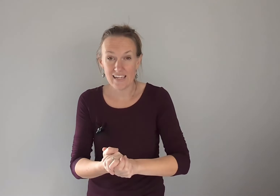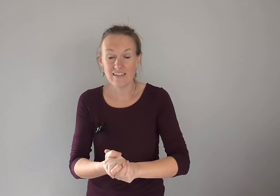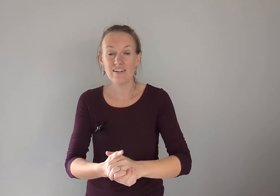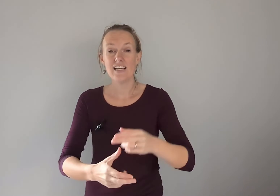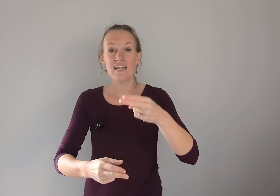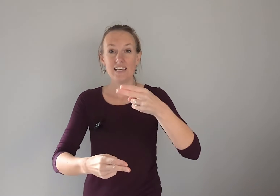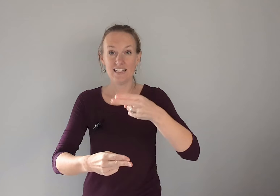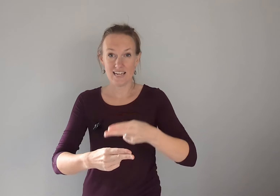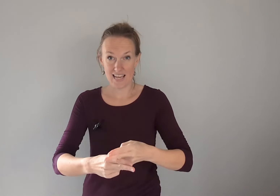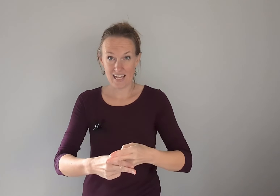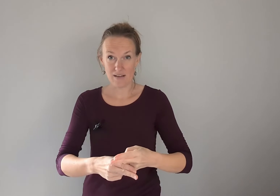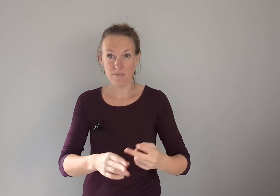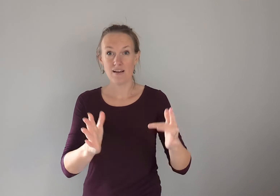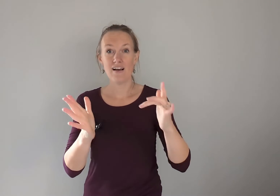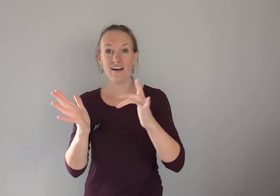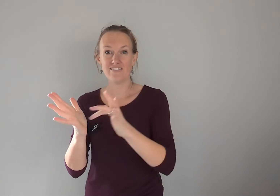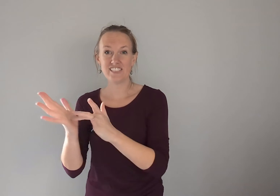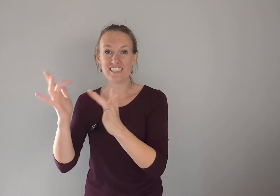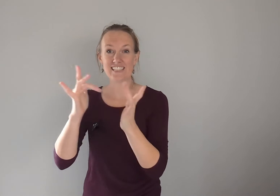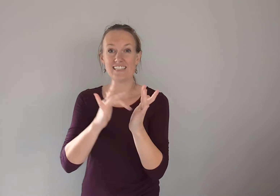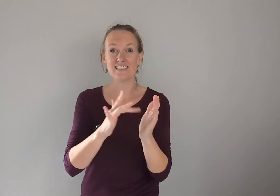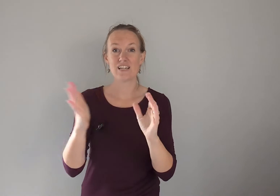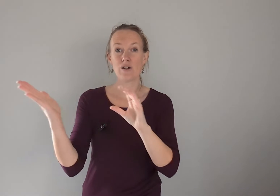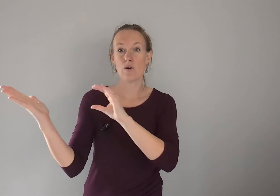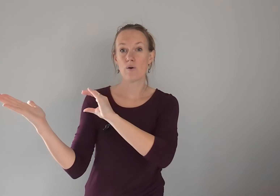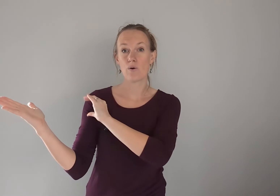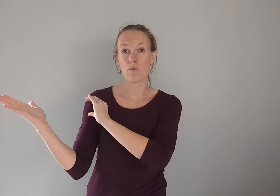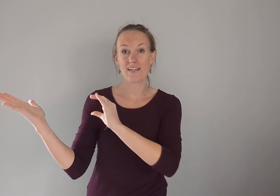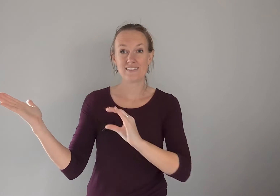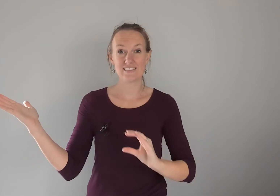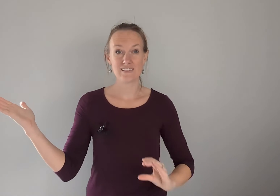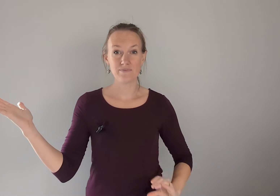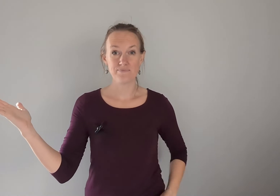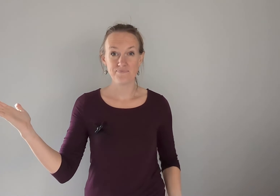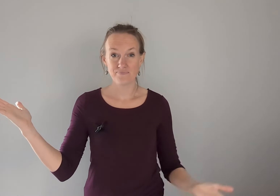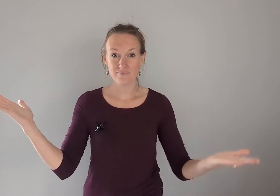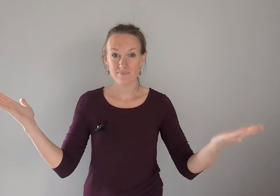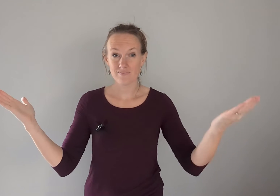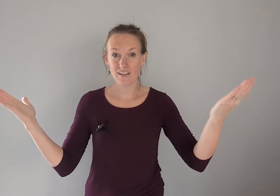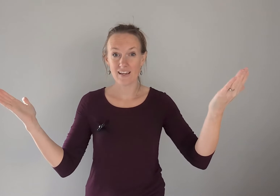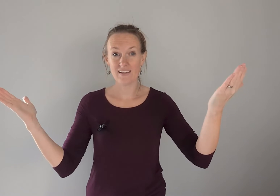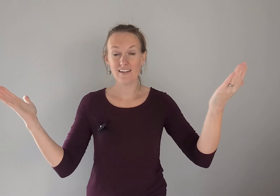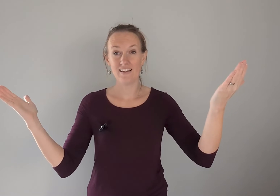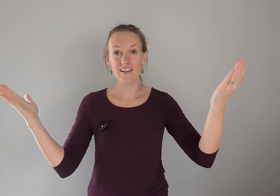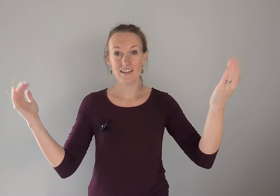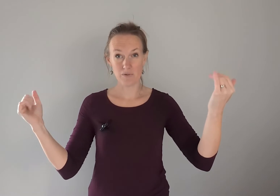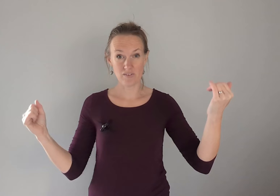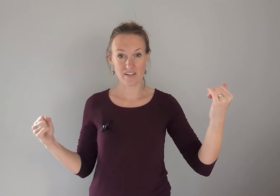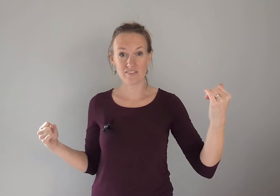believe in the name of Jesus Christ. Okay, and moving on to